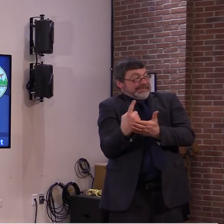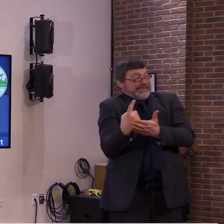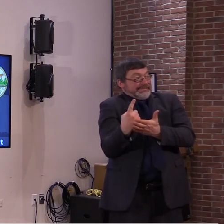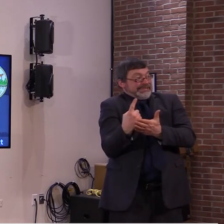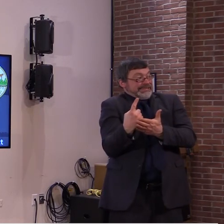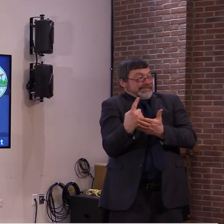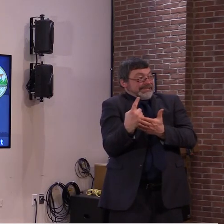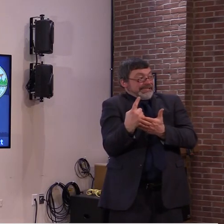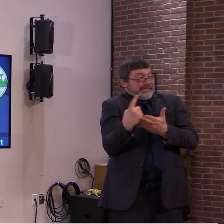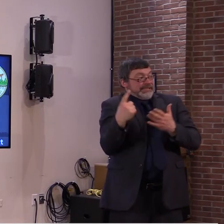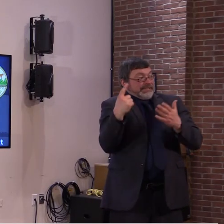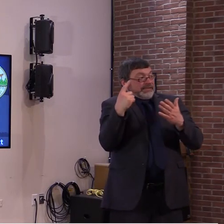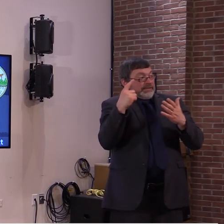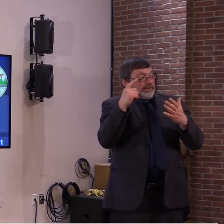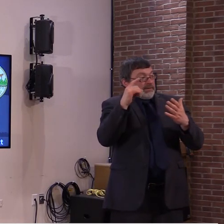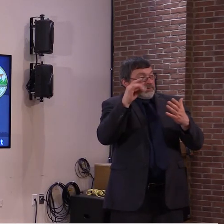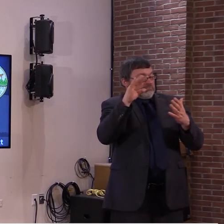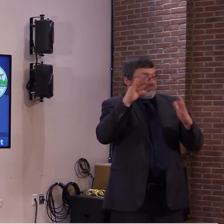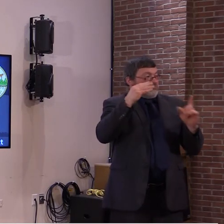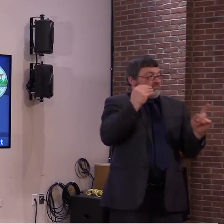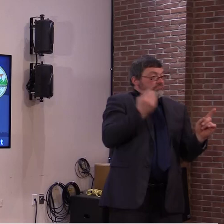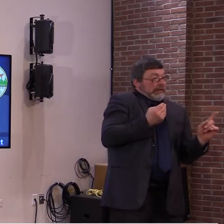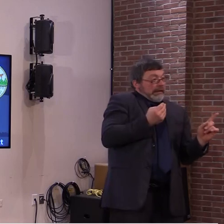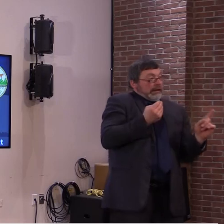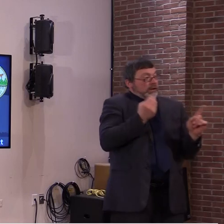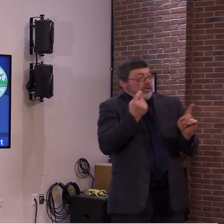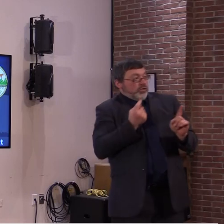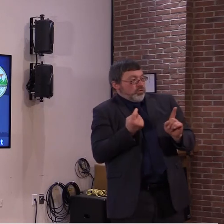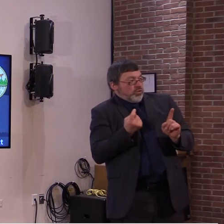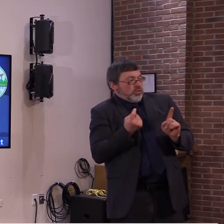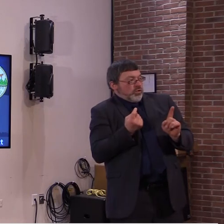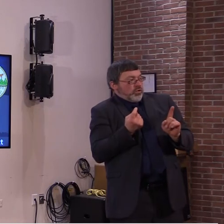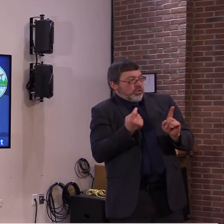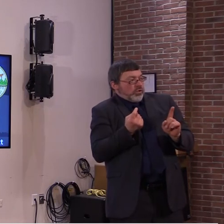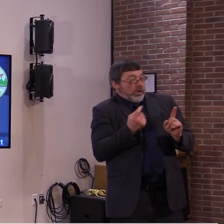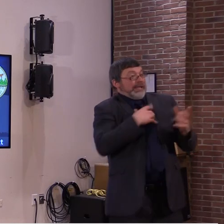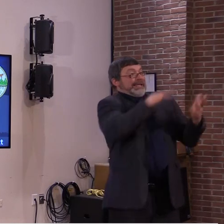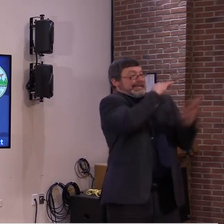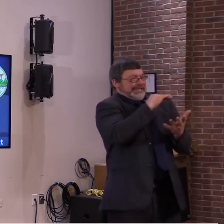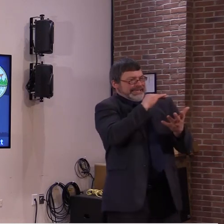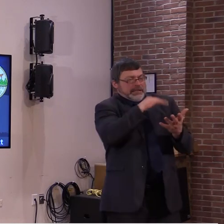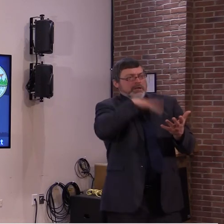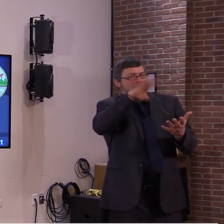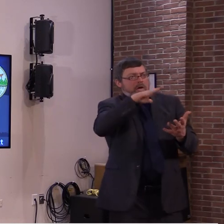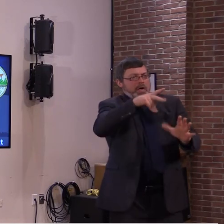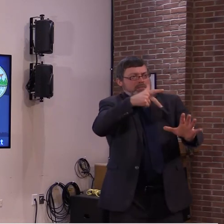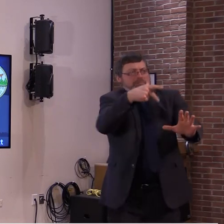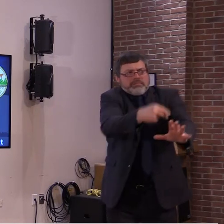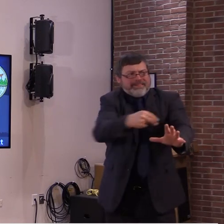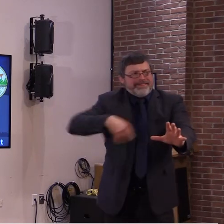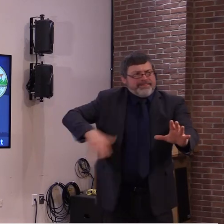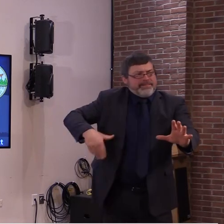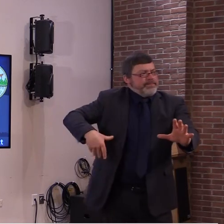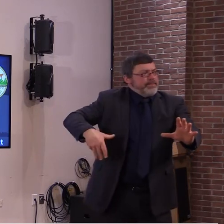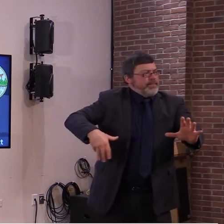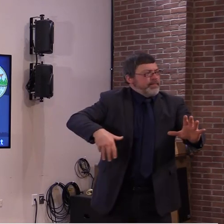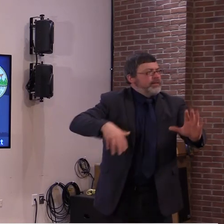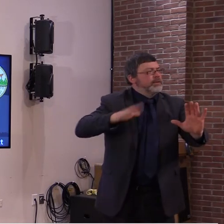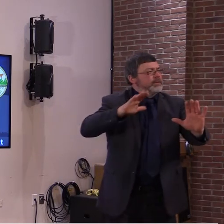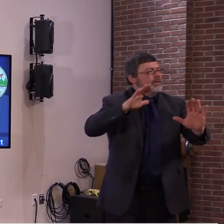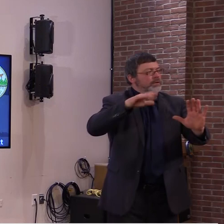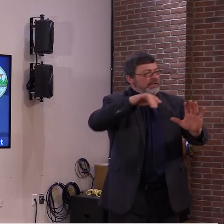and Tuesday, because nobody would have had a chance to yet deploy those doses. So we're clearly